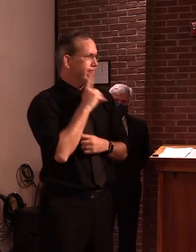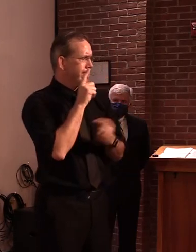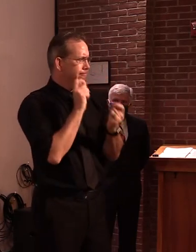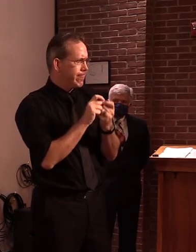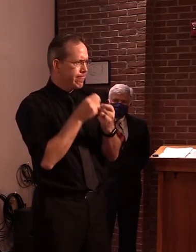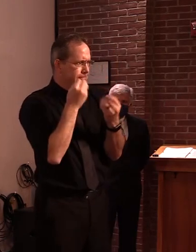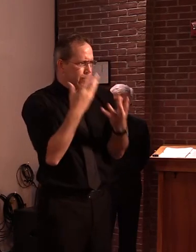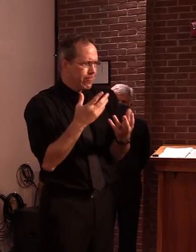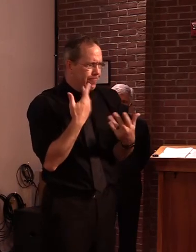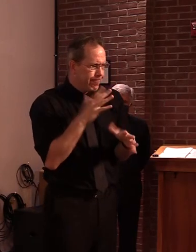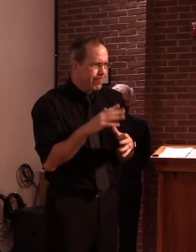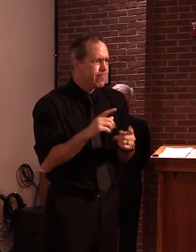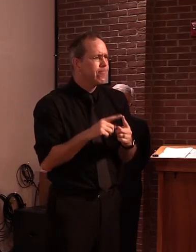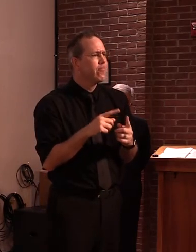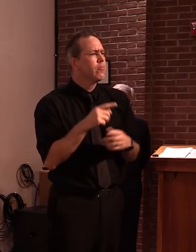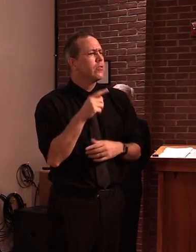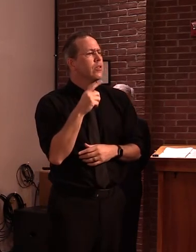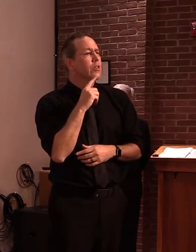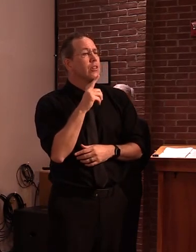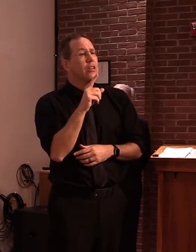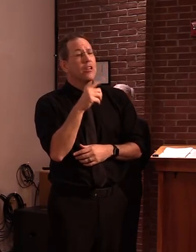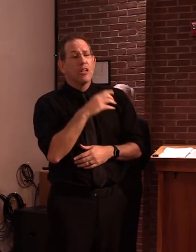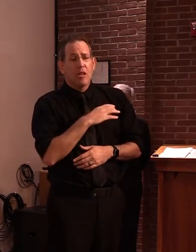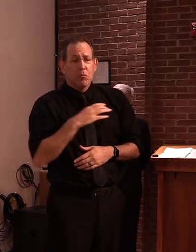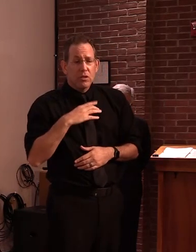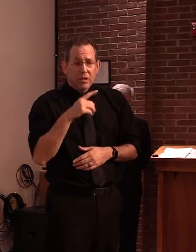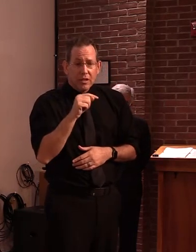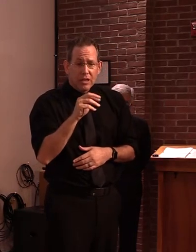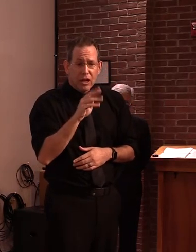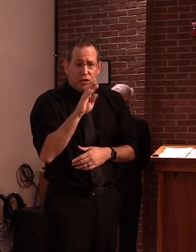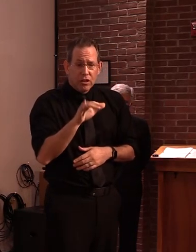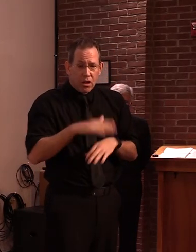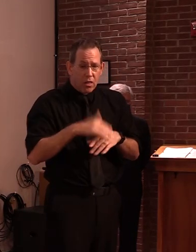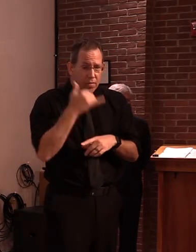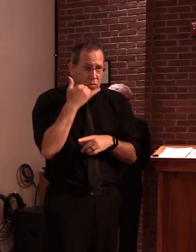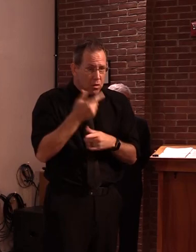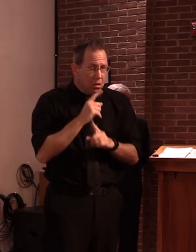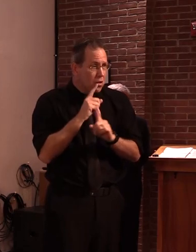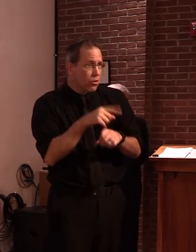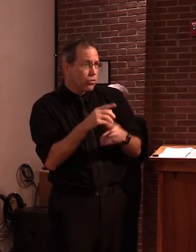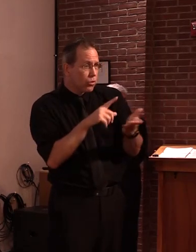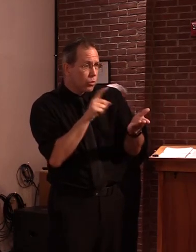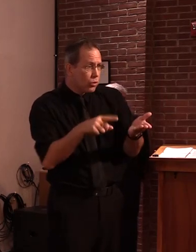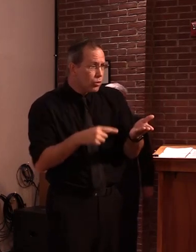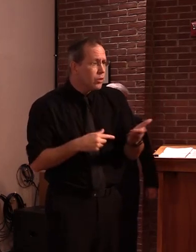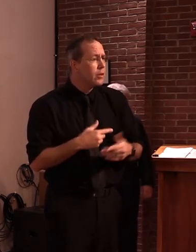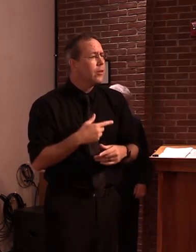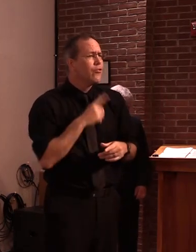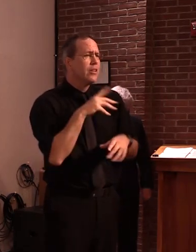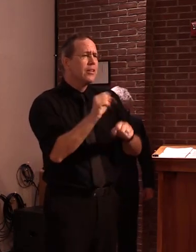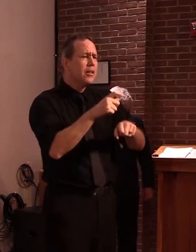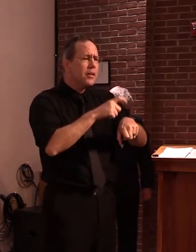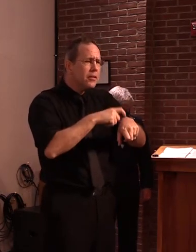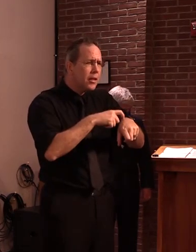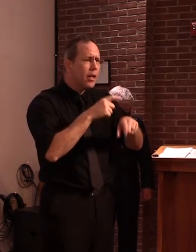line. She might be able to provide an update, but again, this is going to take a little time to put this into action.